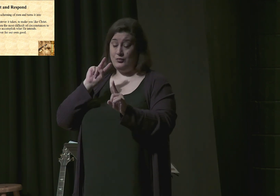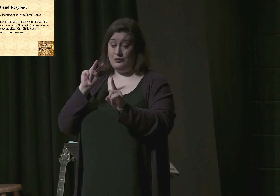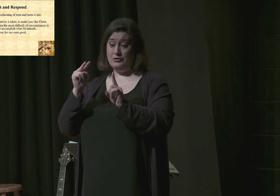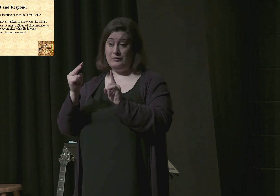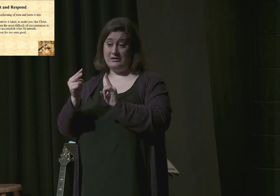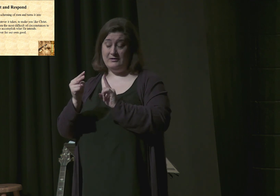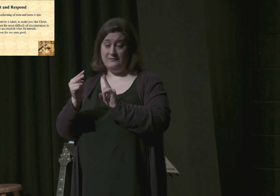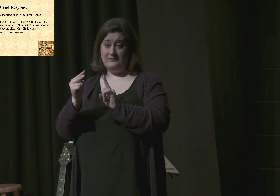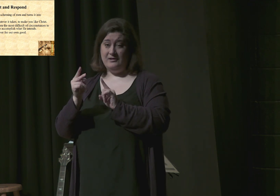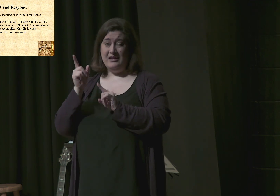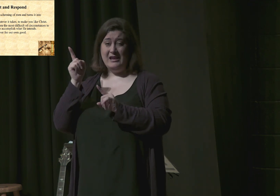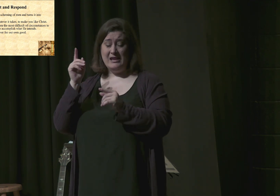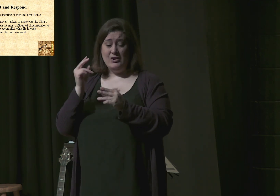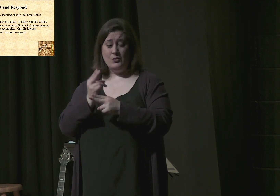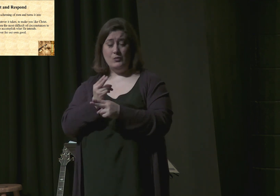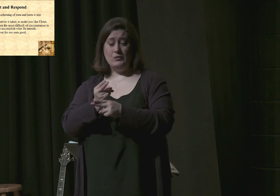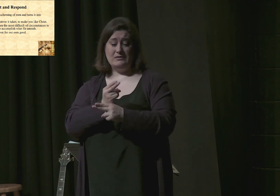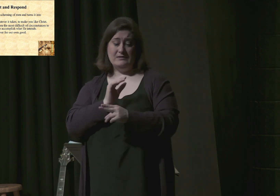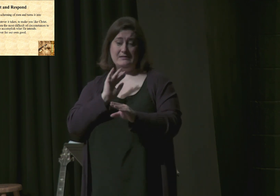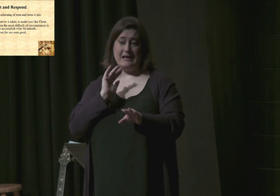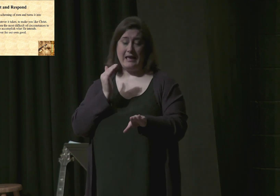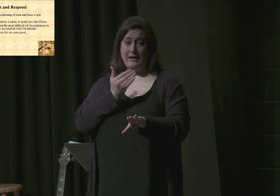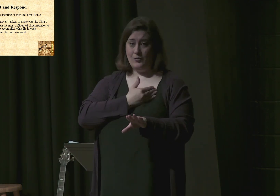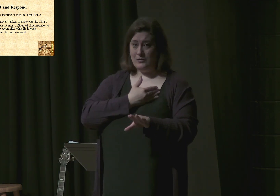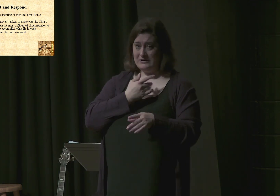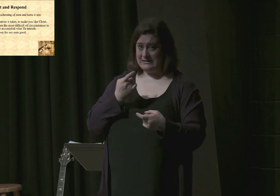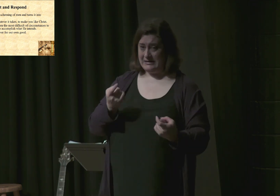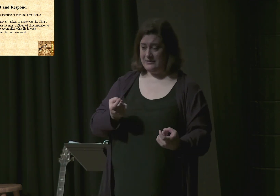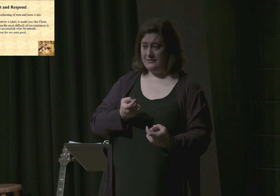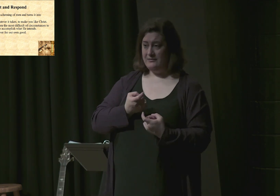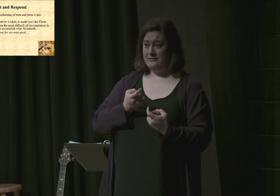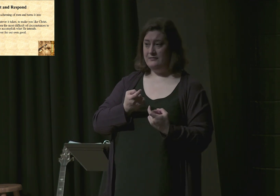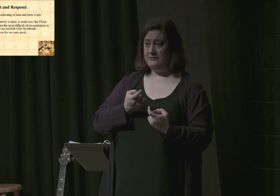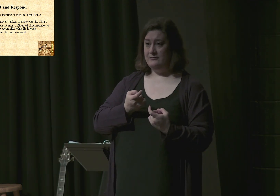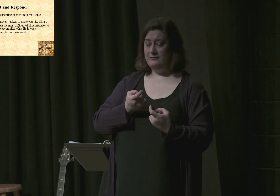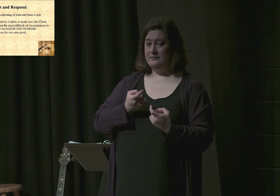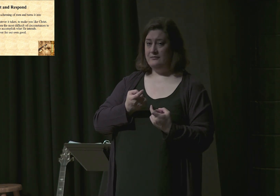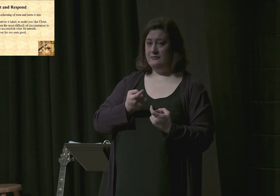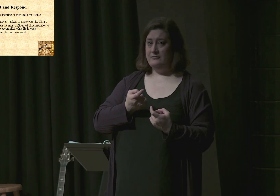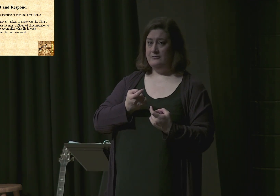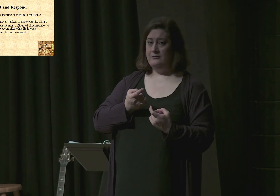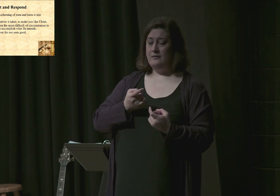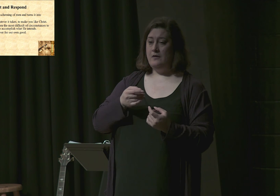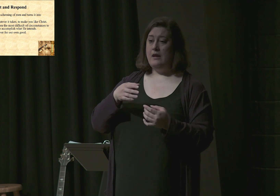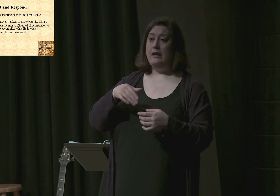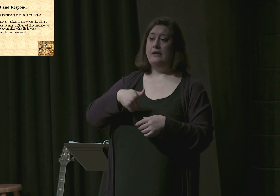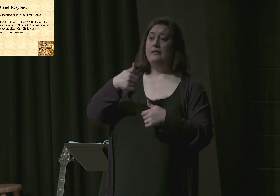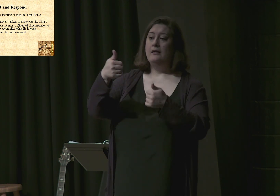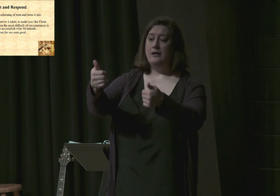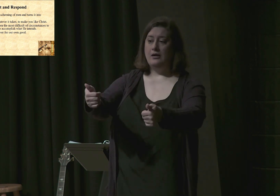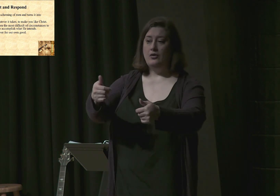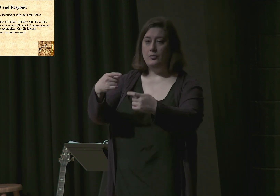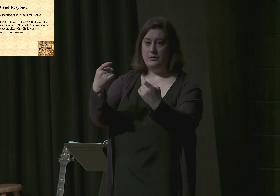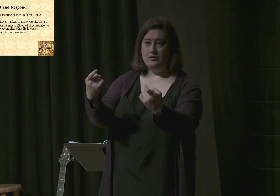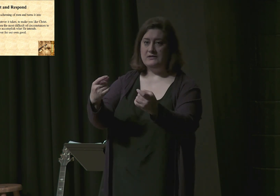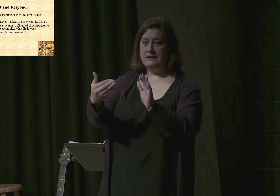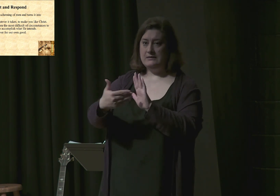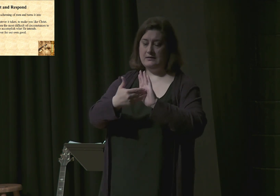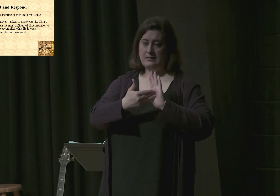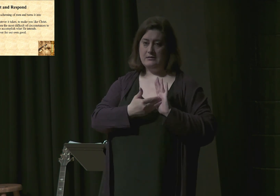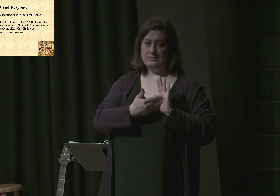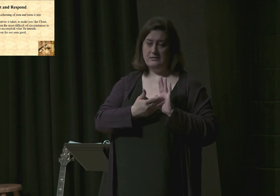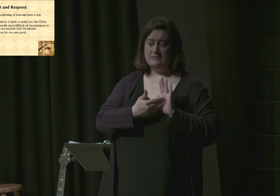Often, God will use our own sins and sins like them of